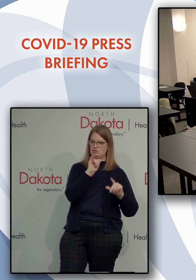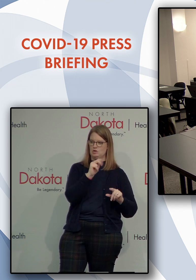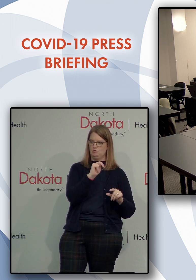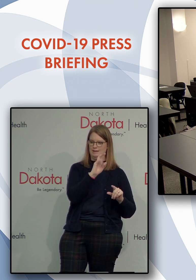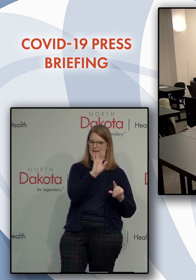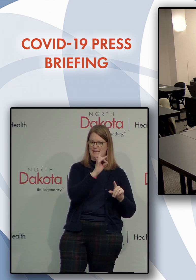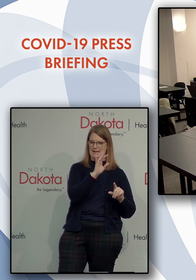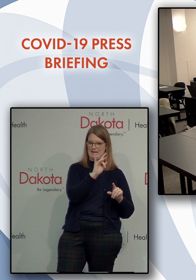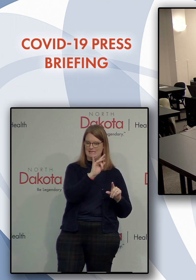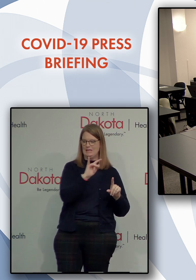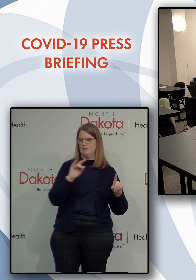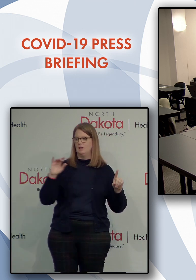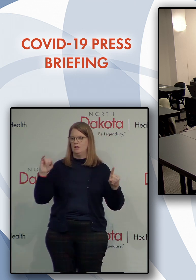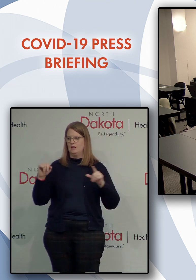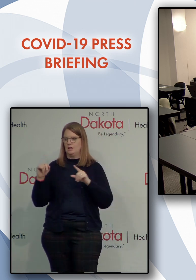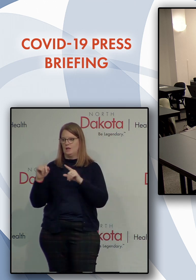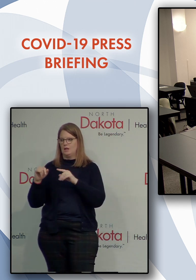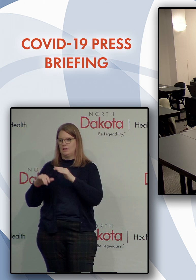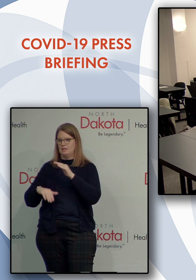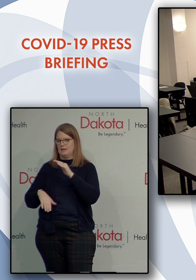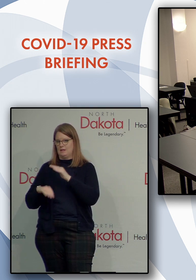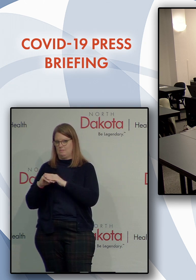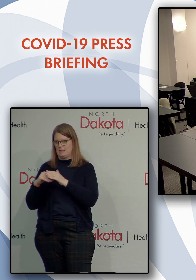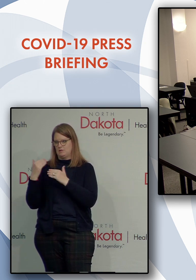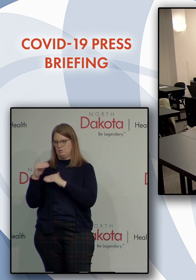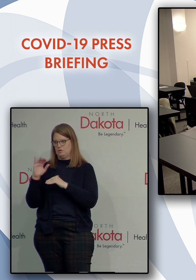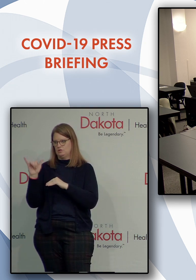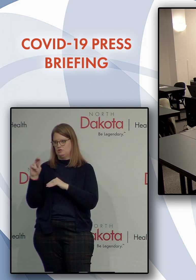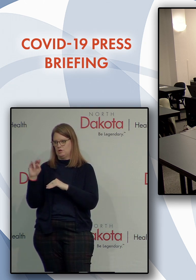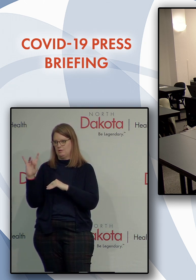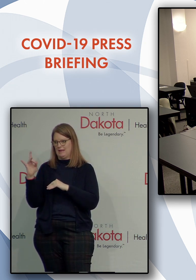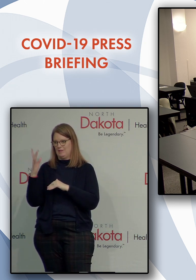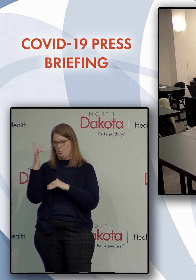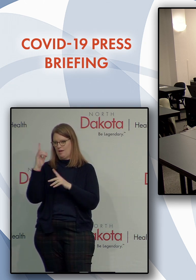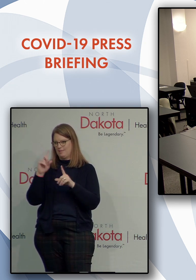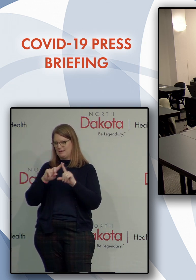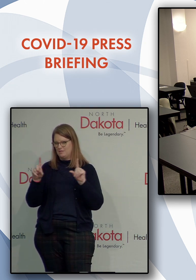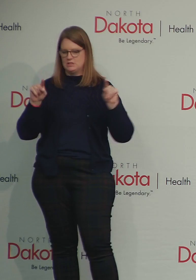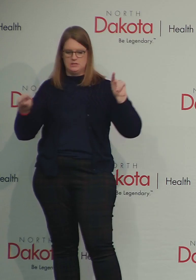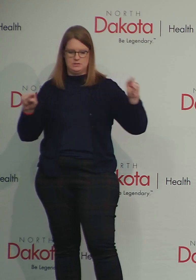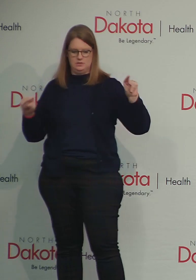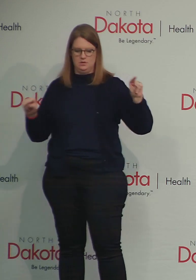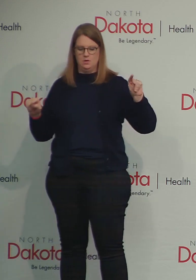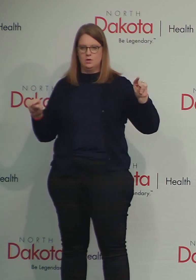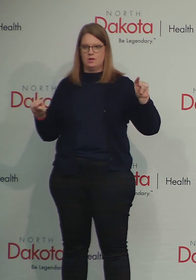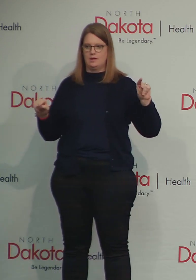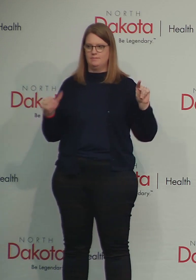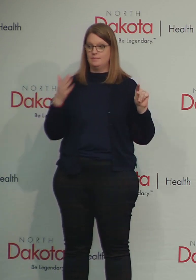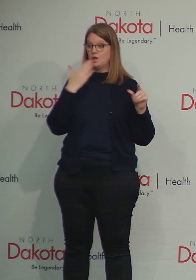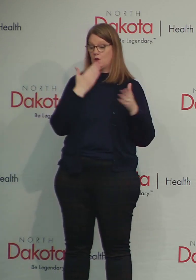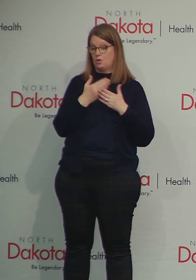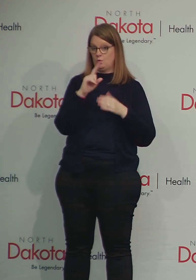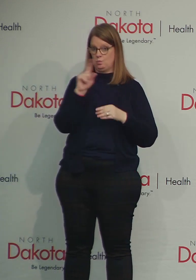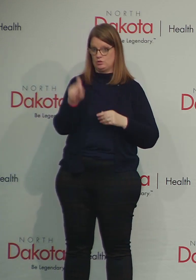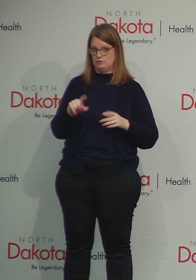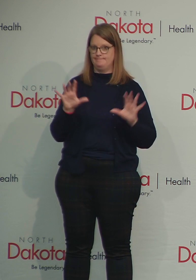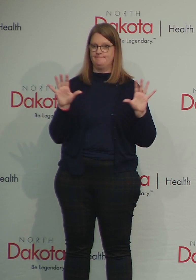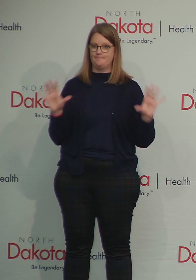and January 8th for the capacity restrictions? Why the differences there? Well, thank you. Good question.